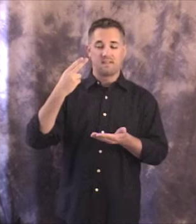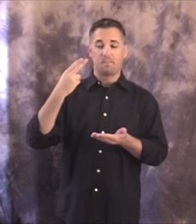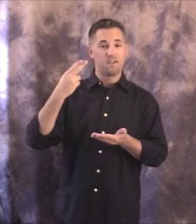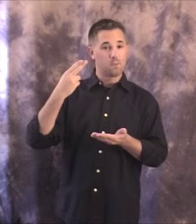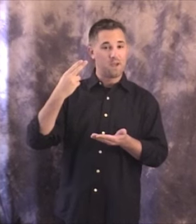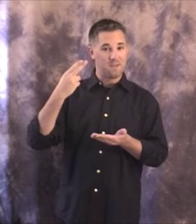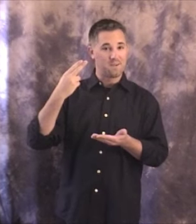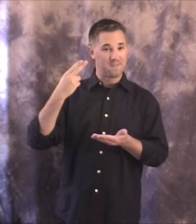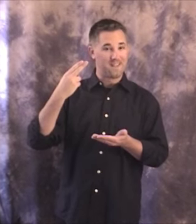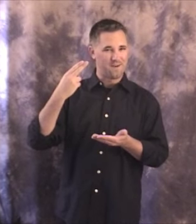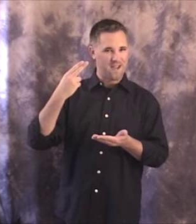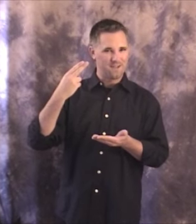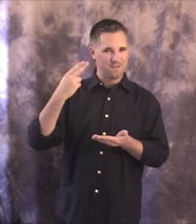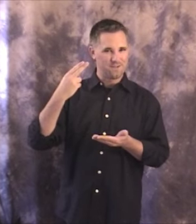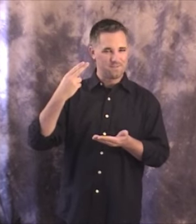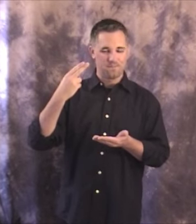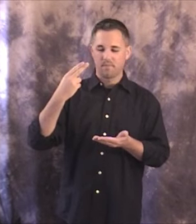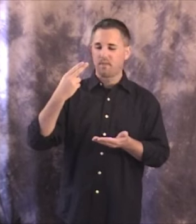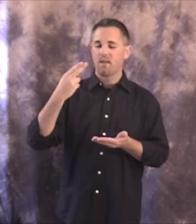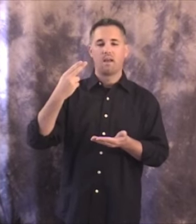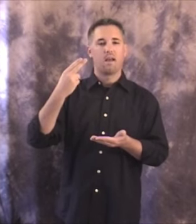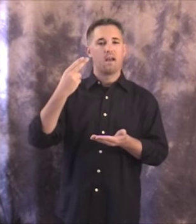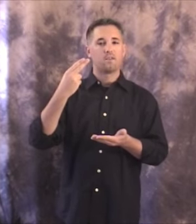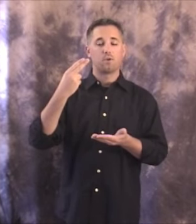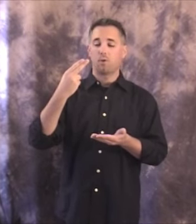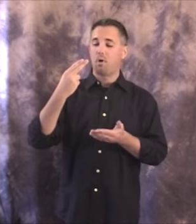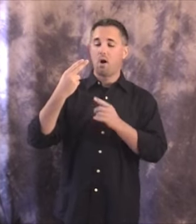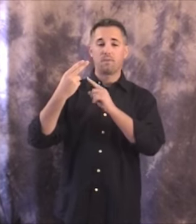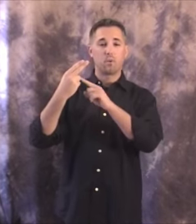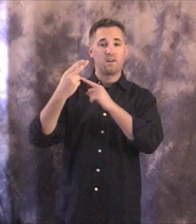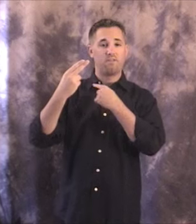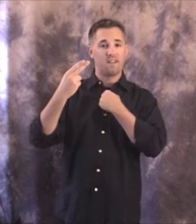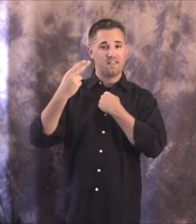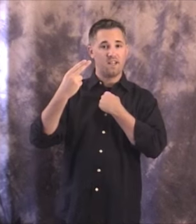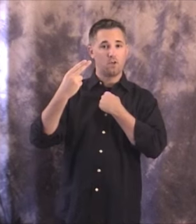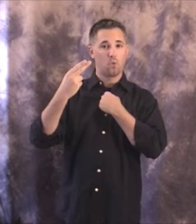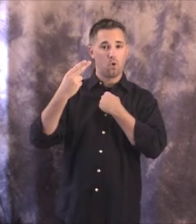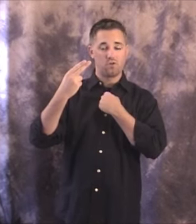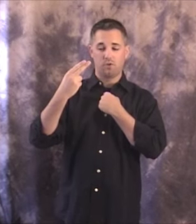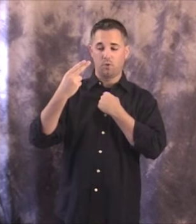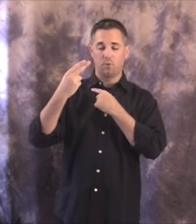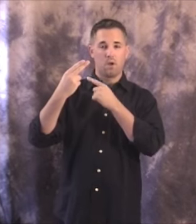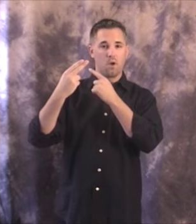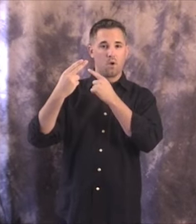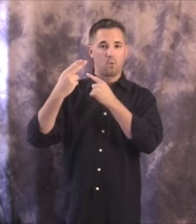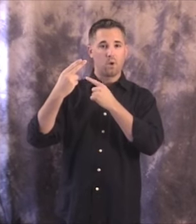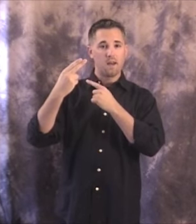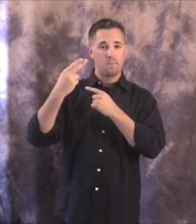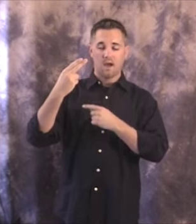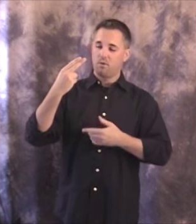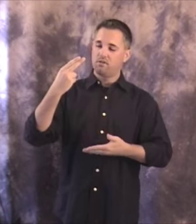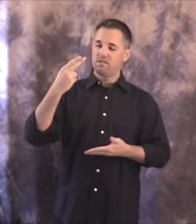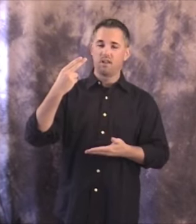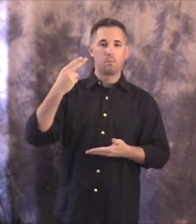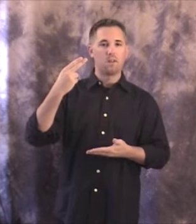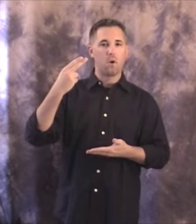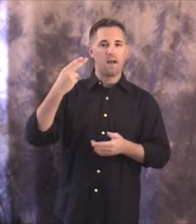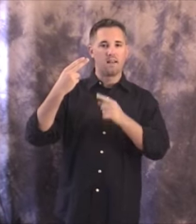except this way it becomes the letter H. So your palm is going to face in towards you, right about just a little below eye level,